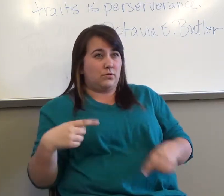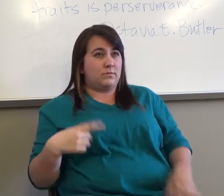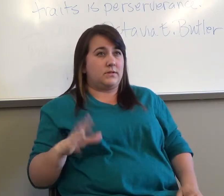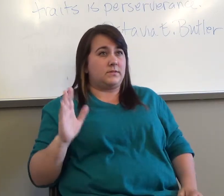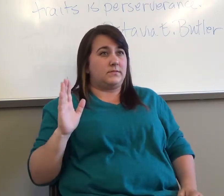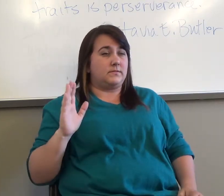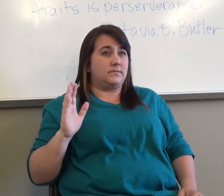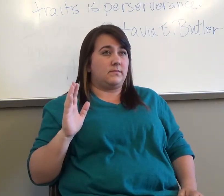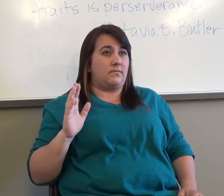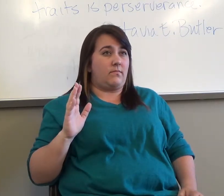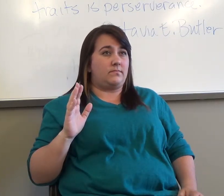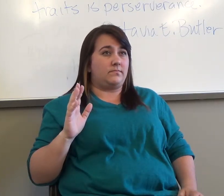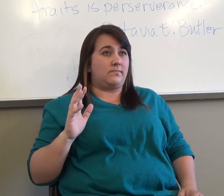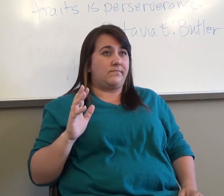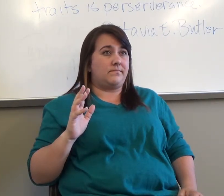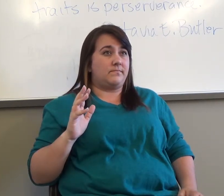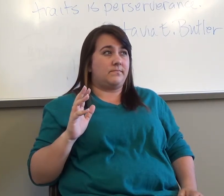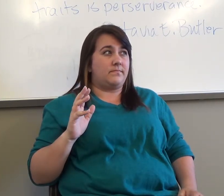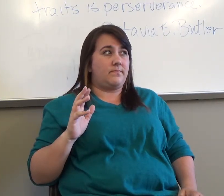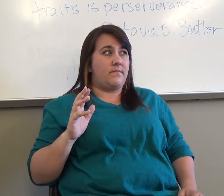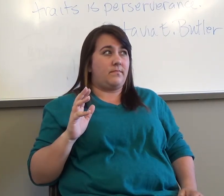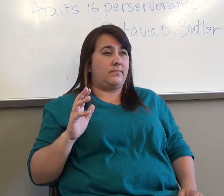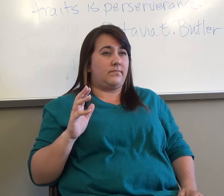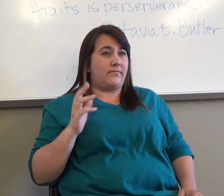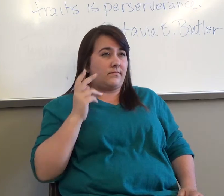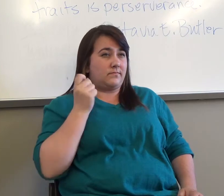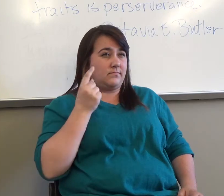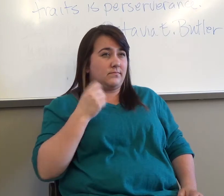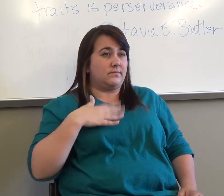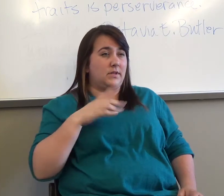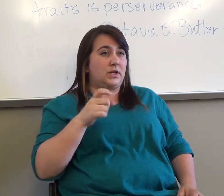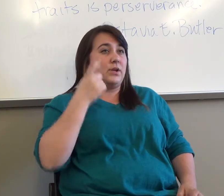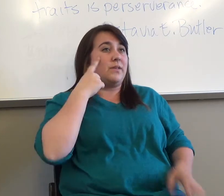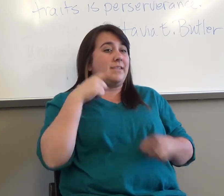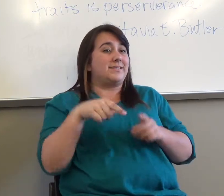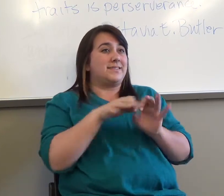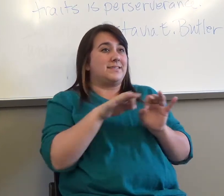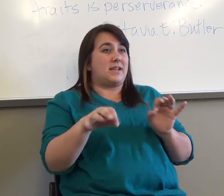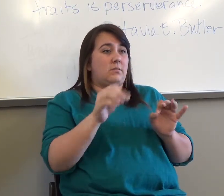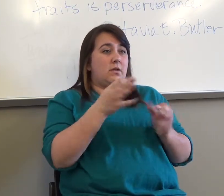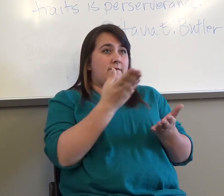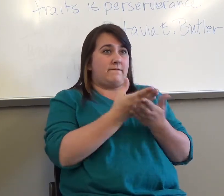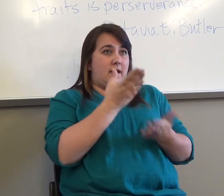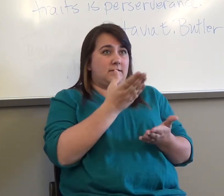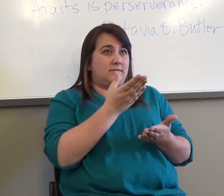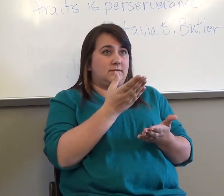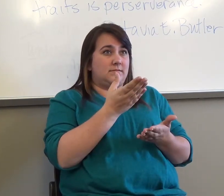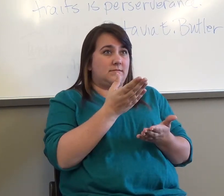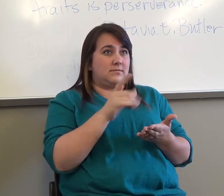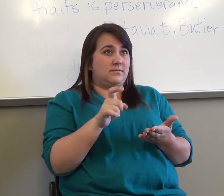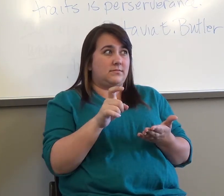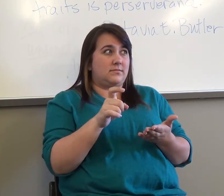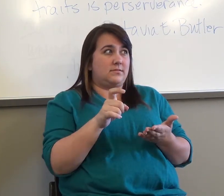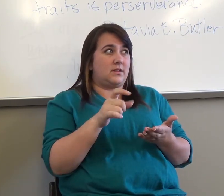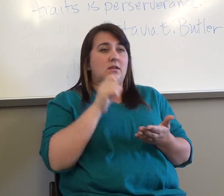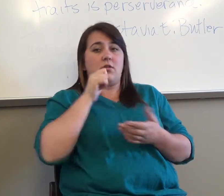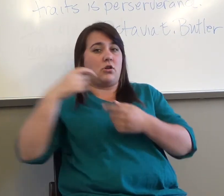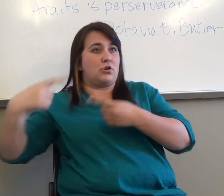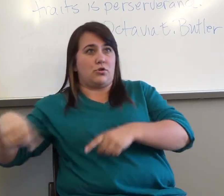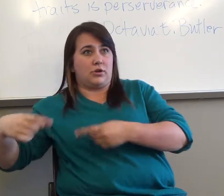See what I'm asking? Would anyone say this is a statement of fact? Okay, good, because like